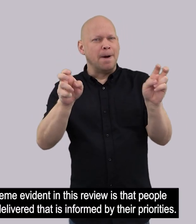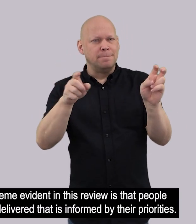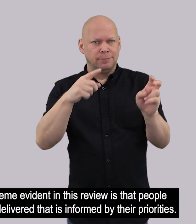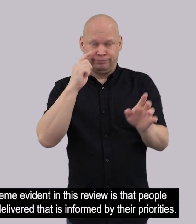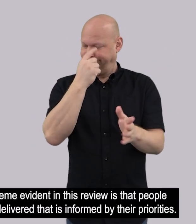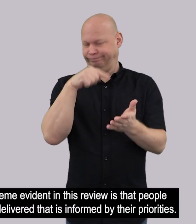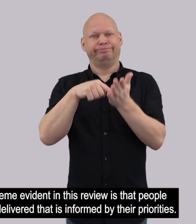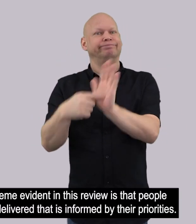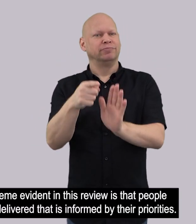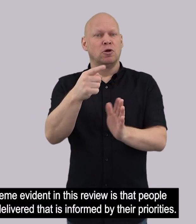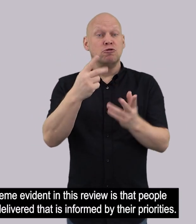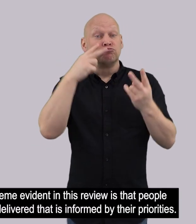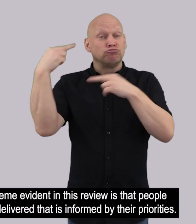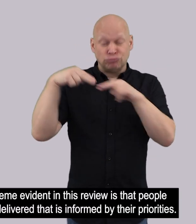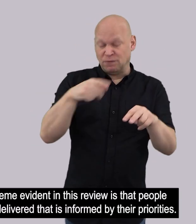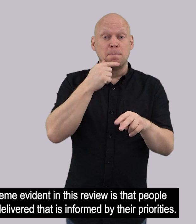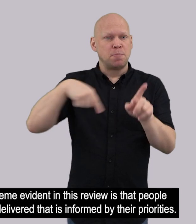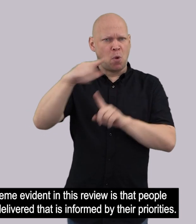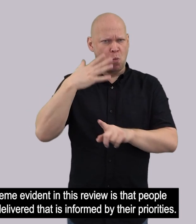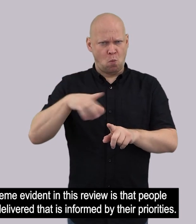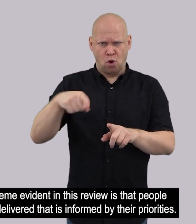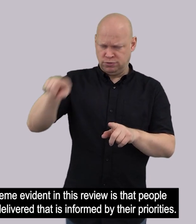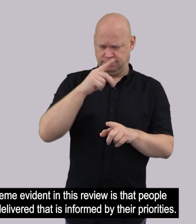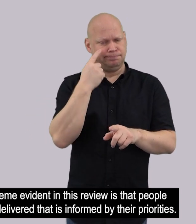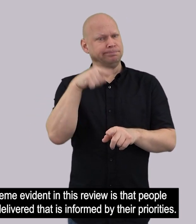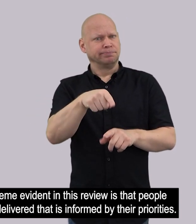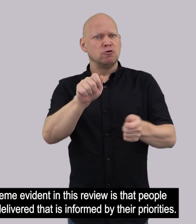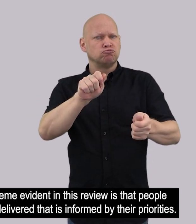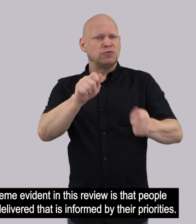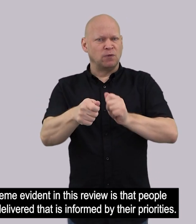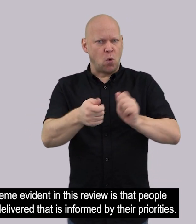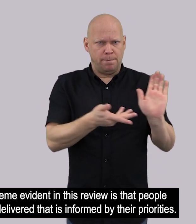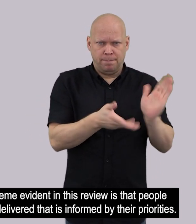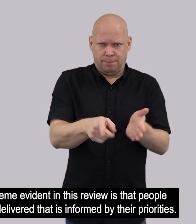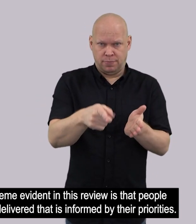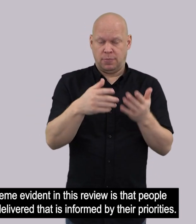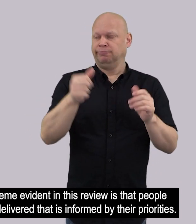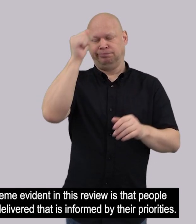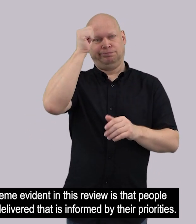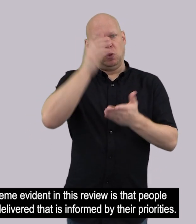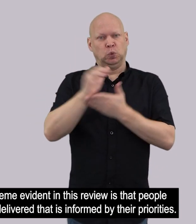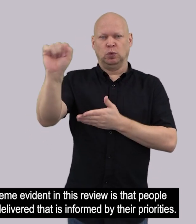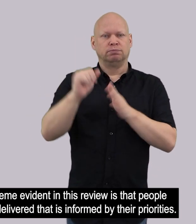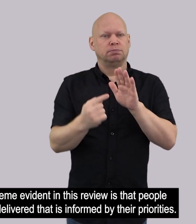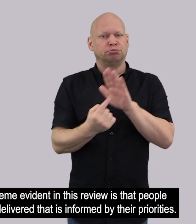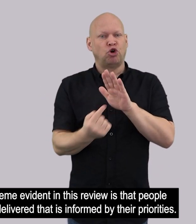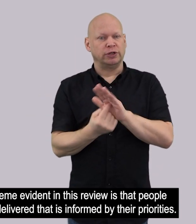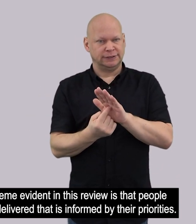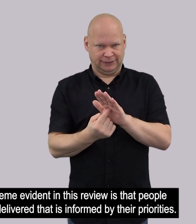An overarching theme evident in this review is that people want to see reform delivered that is informed by their priorities.